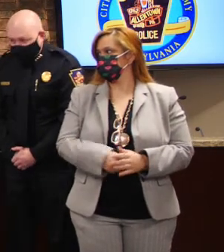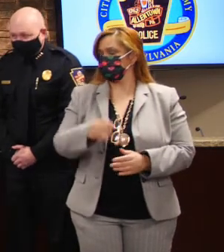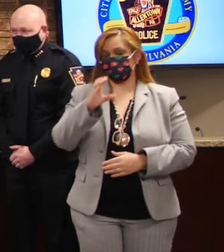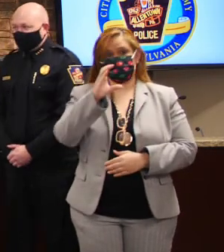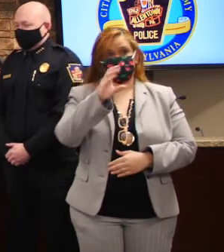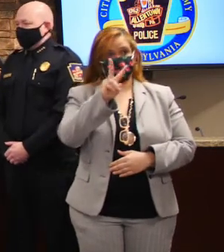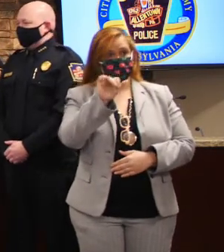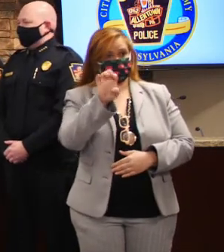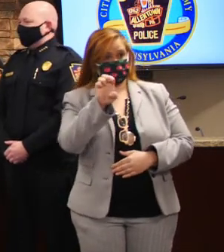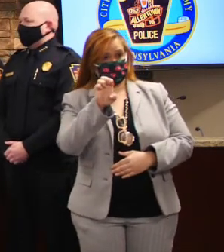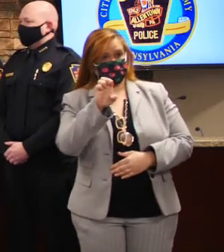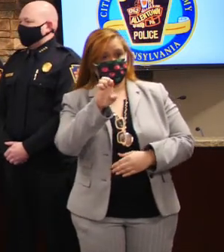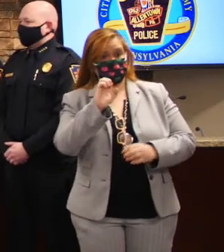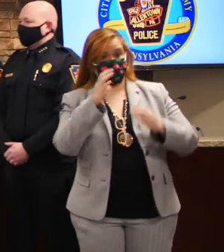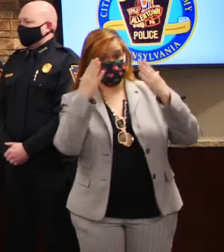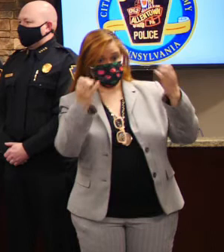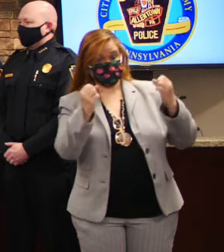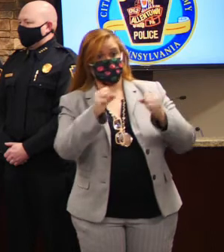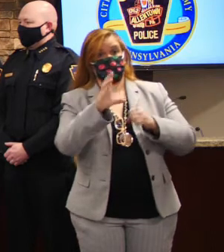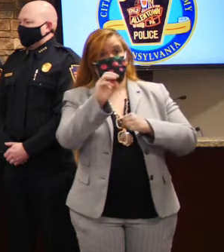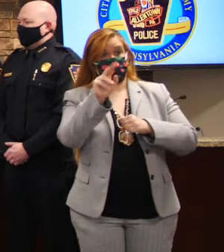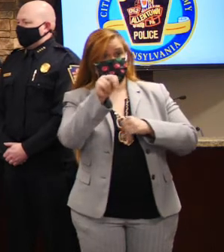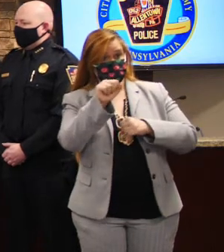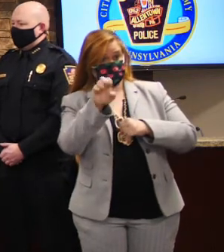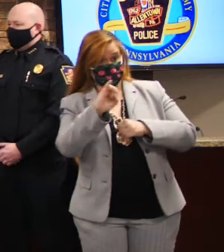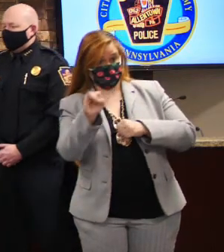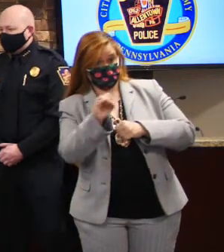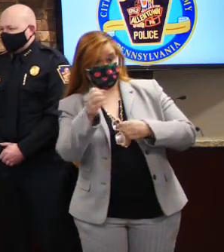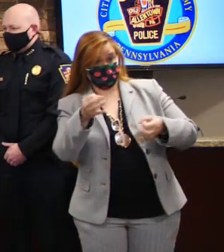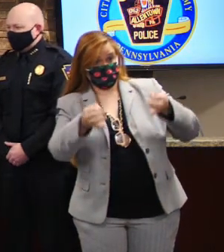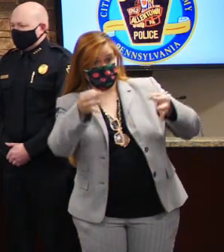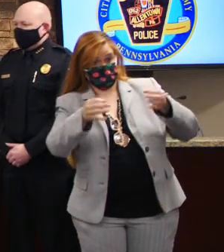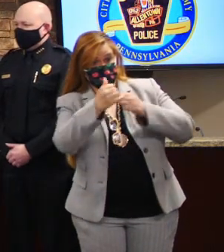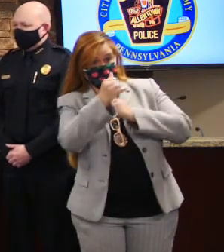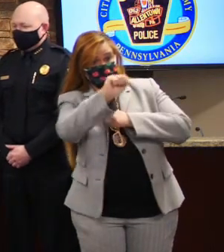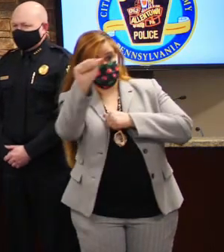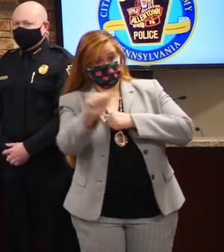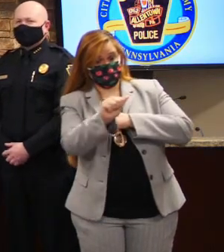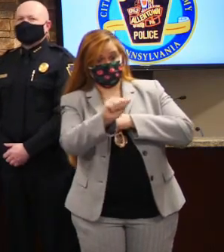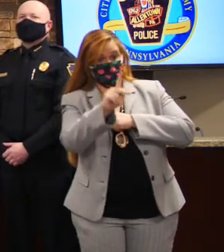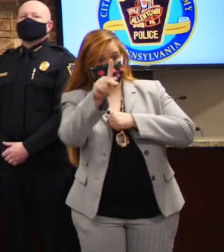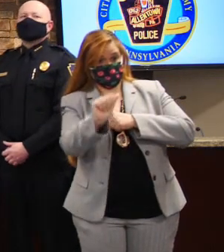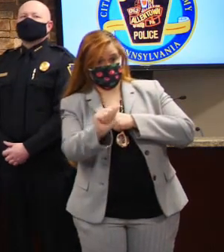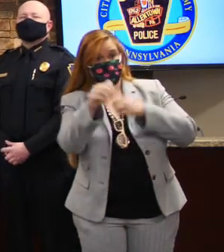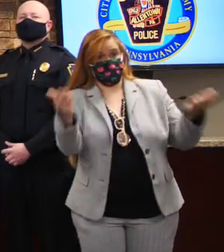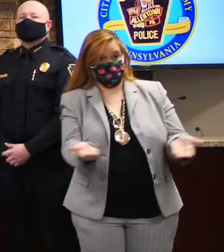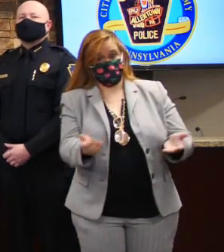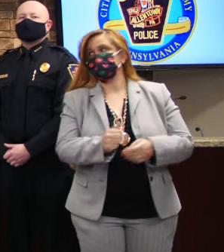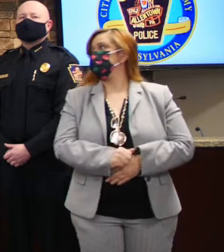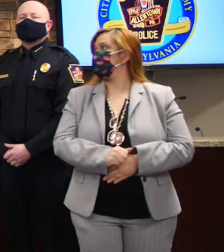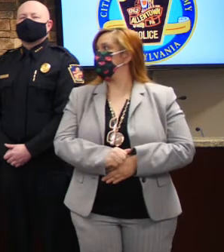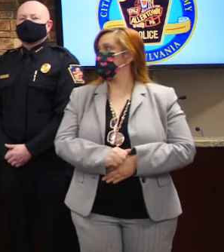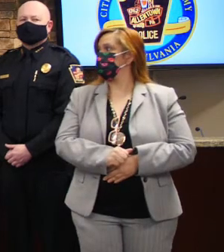Ms. Mota. Behind me, Mr. Hendricks, who's on the Public Safety Committee, and various officers joining us today for